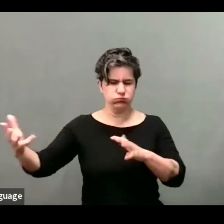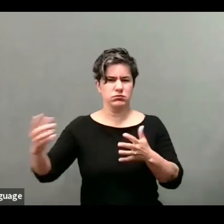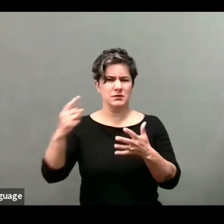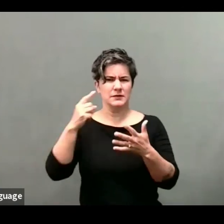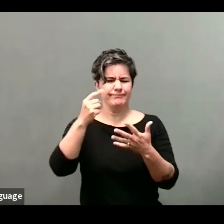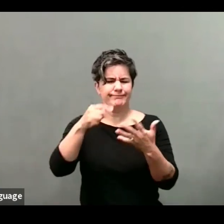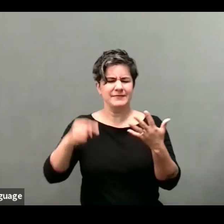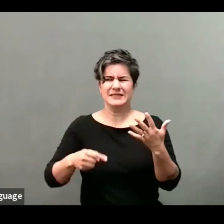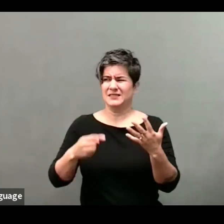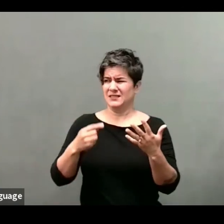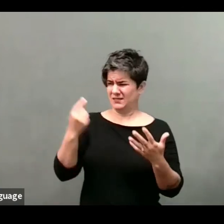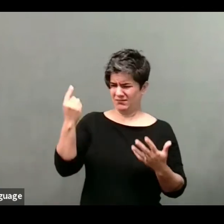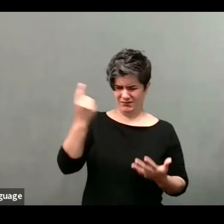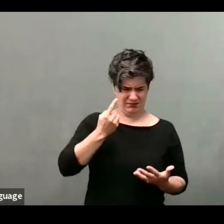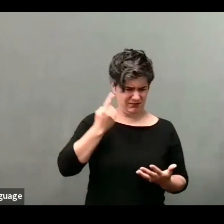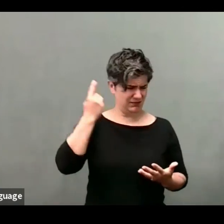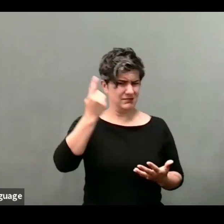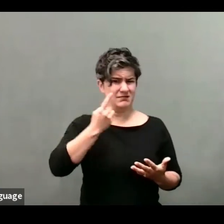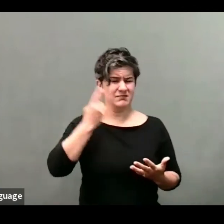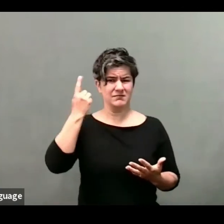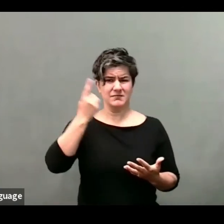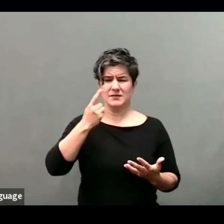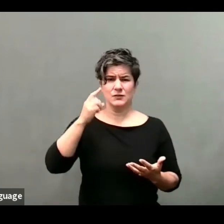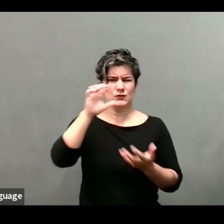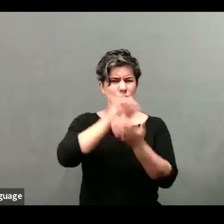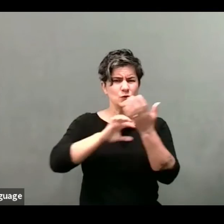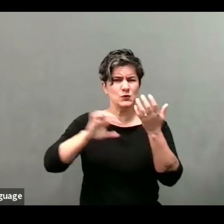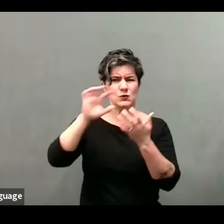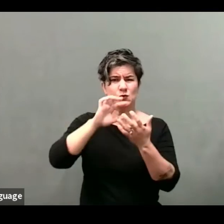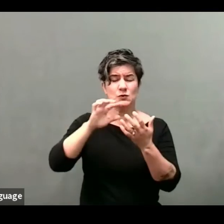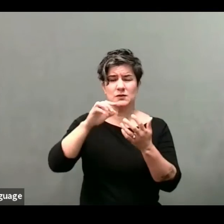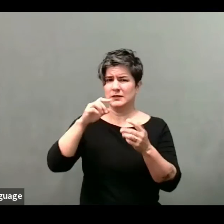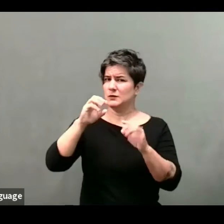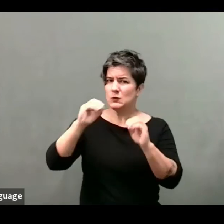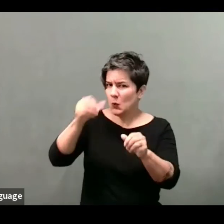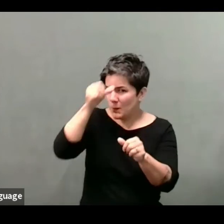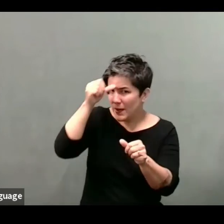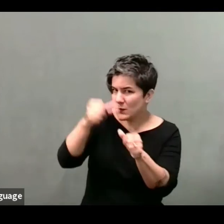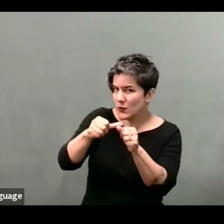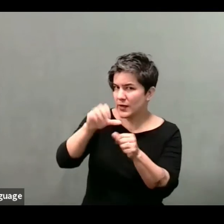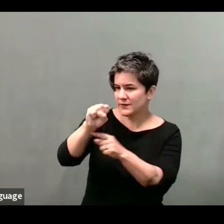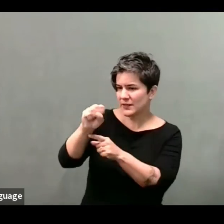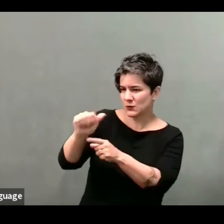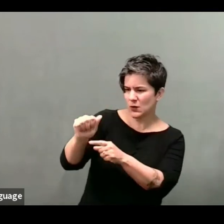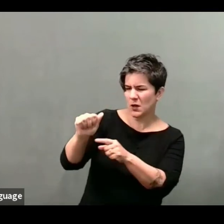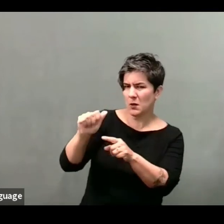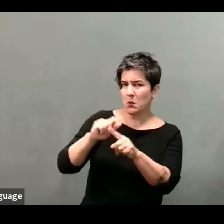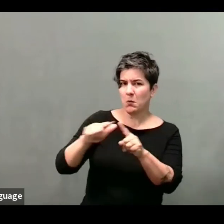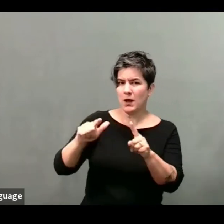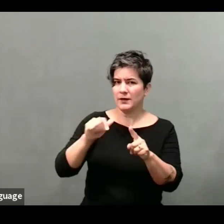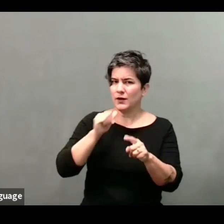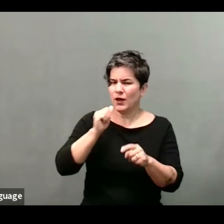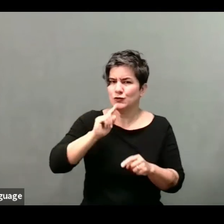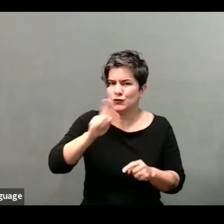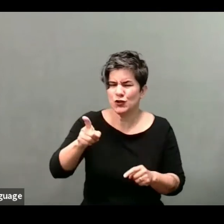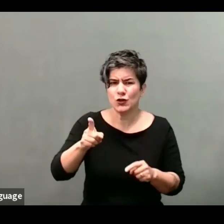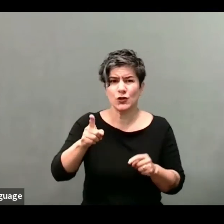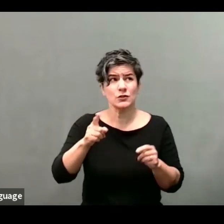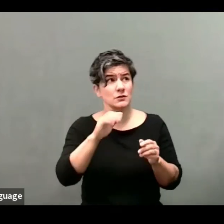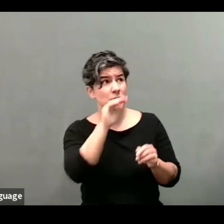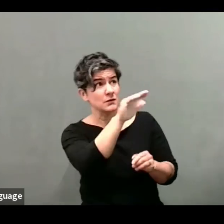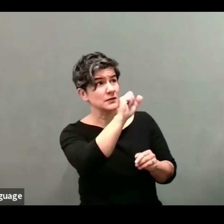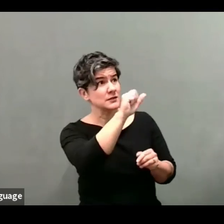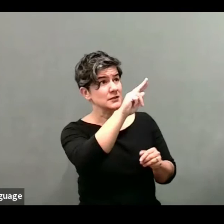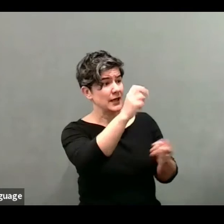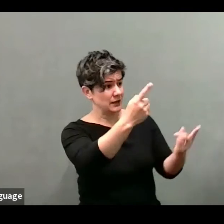them concerned that while they were not retaining memories that a sexual assault occurred. That is